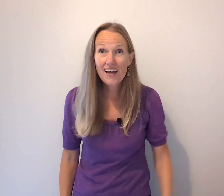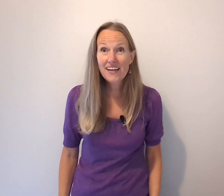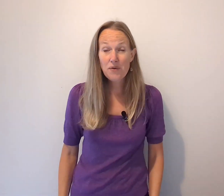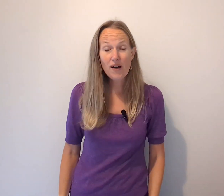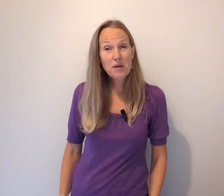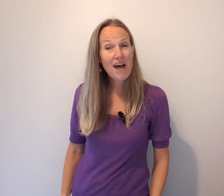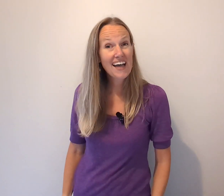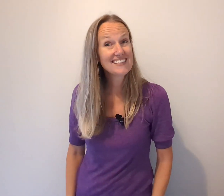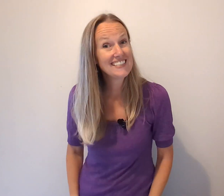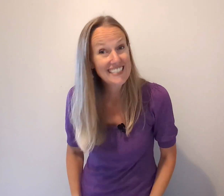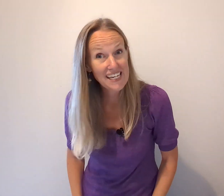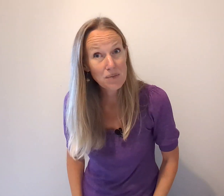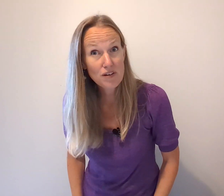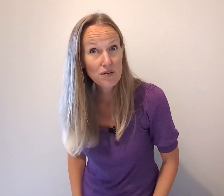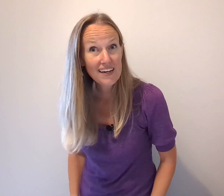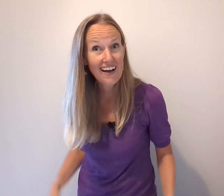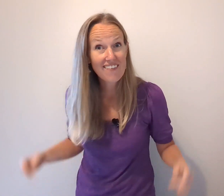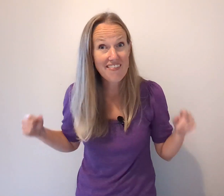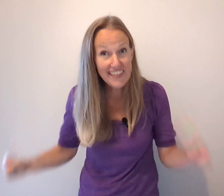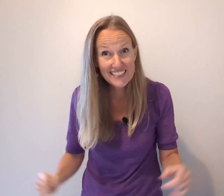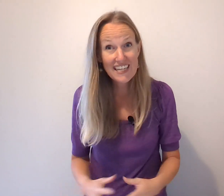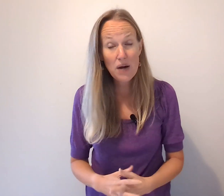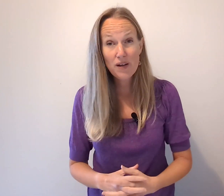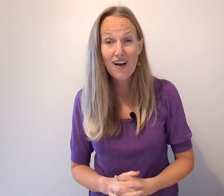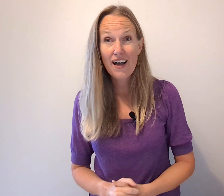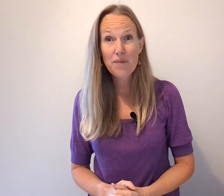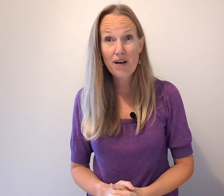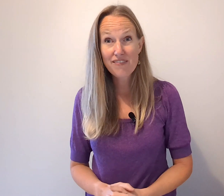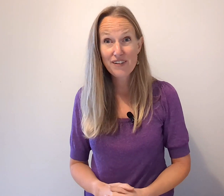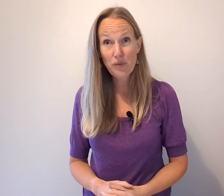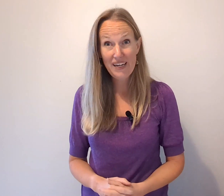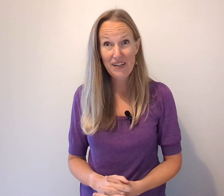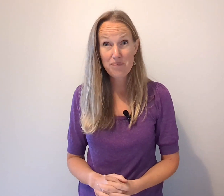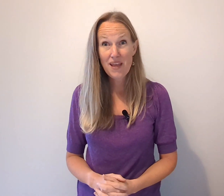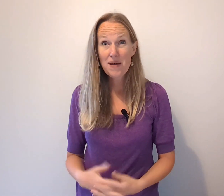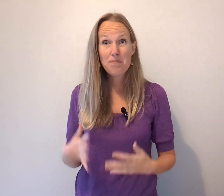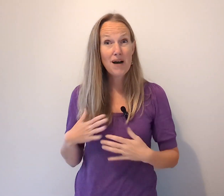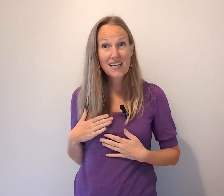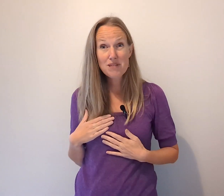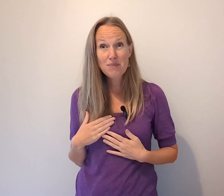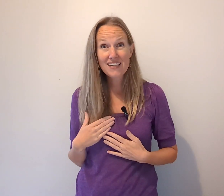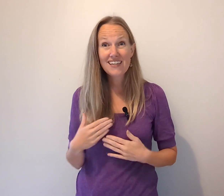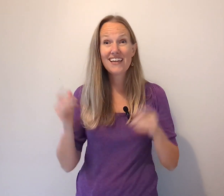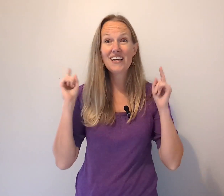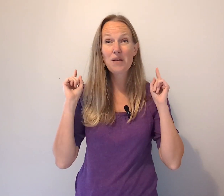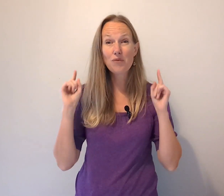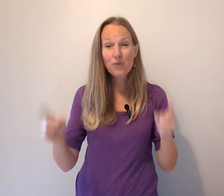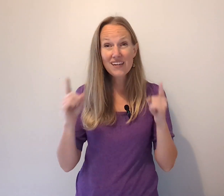everyone, and welcome back to day number 3 of This Is Our God by Phil Wickham. My name is Mandy, and I'm